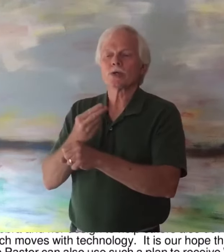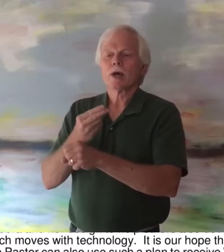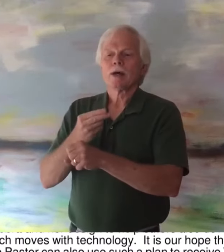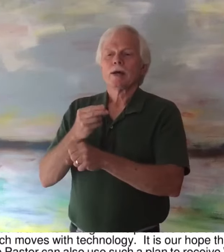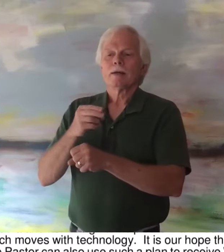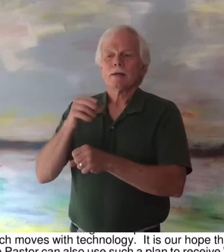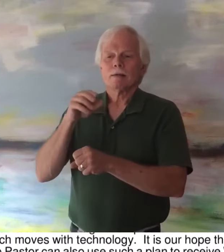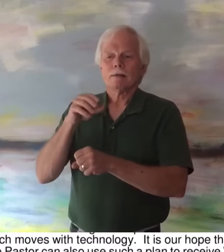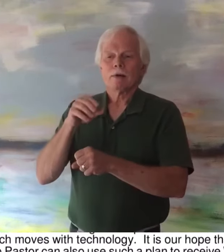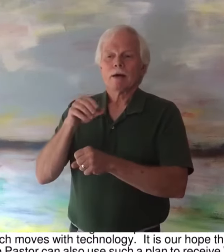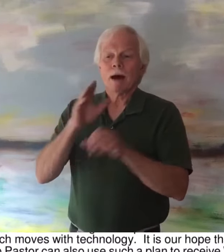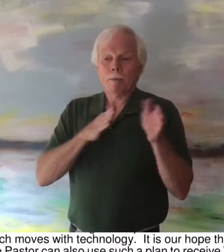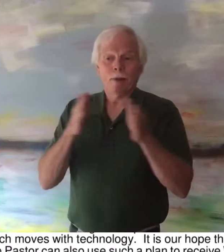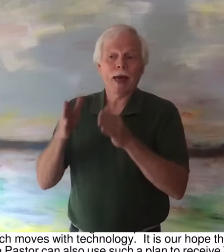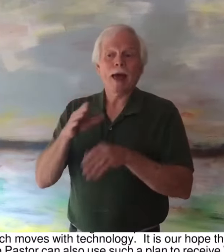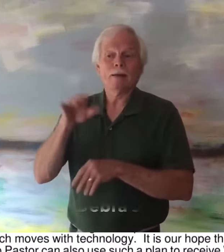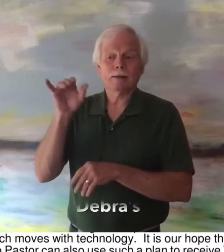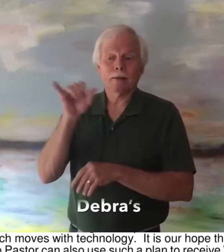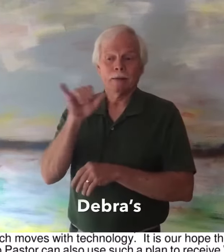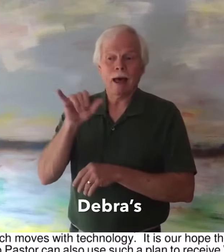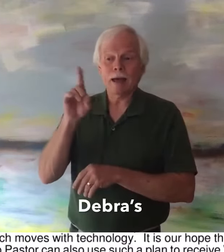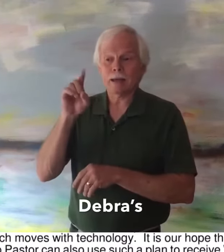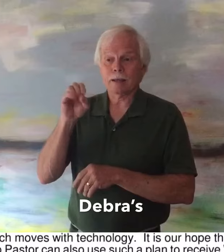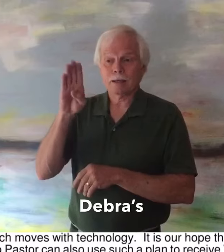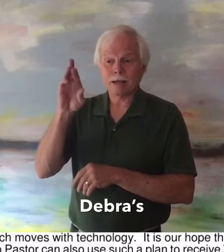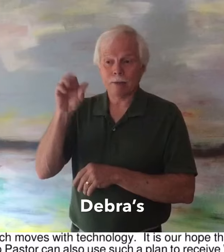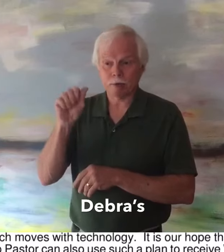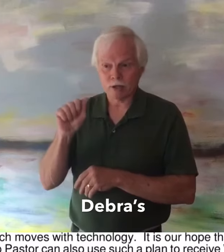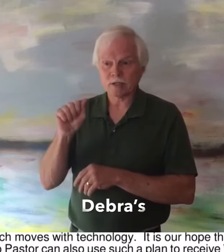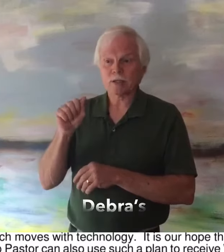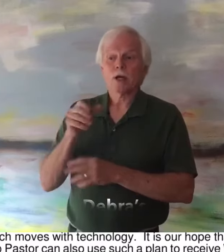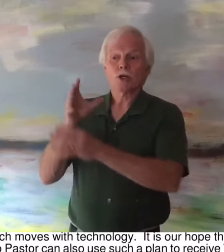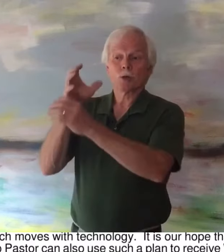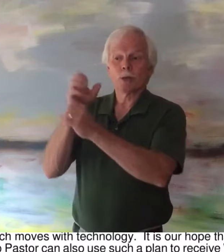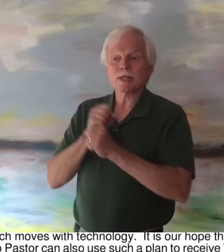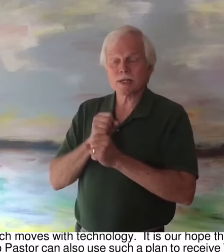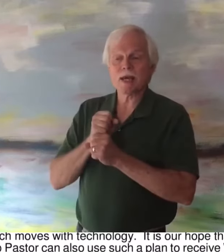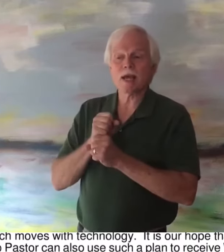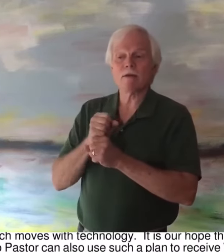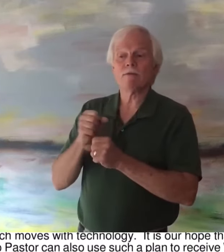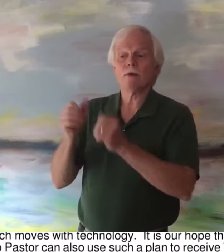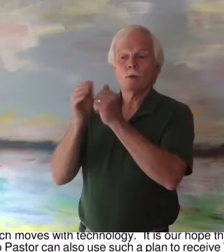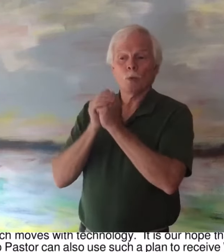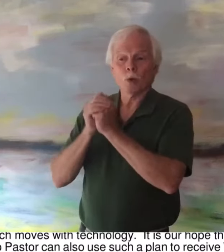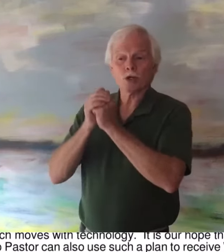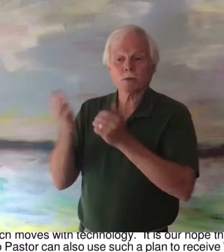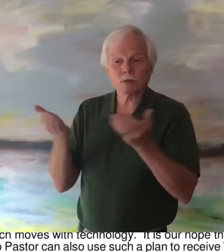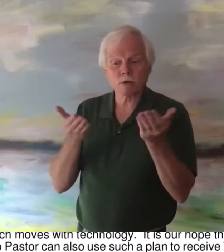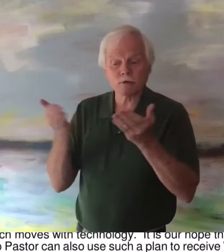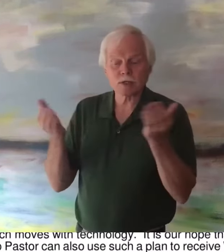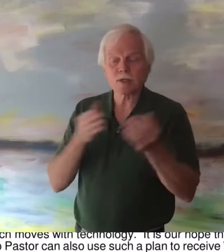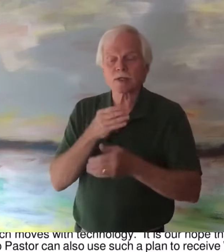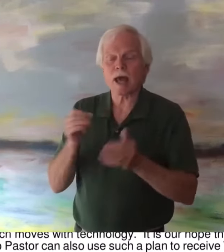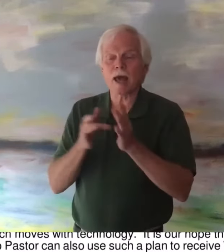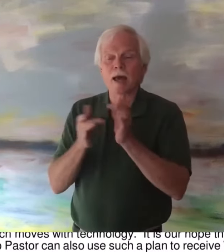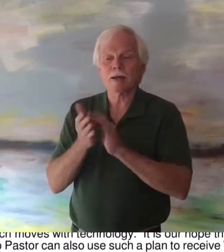a plan like Deborah's to receive worship services and